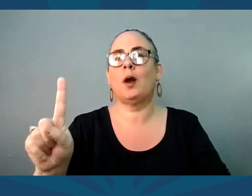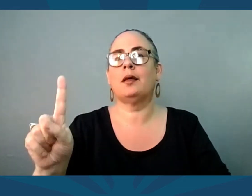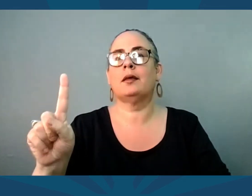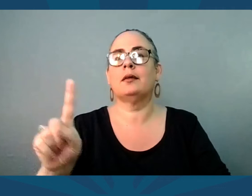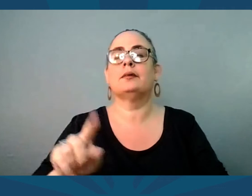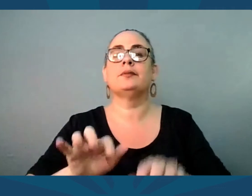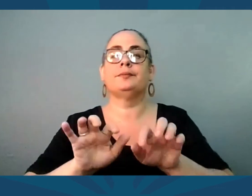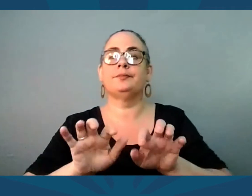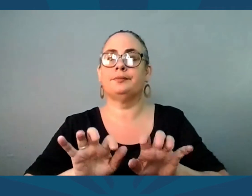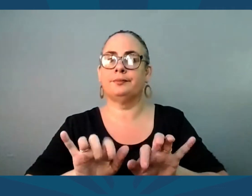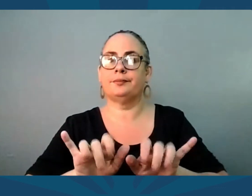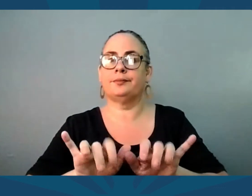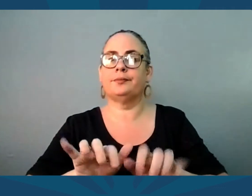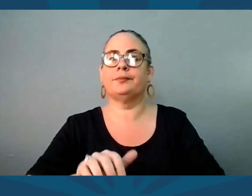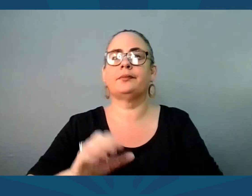928-679-7131.